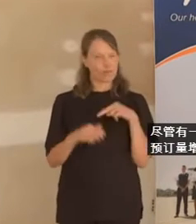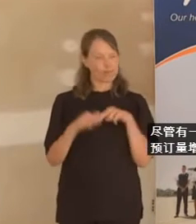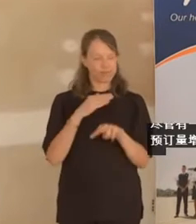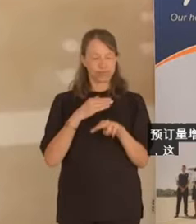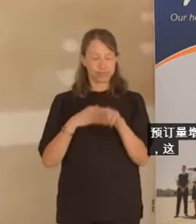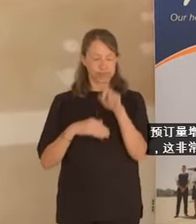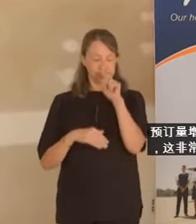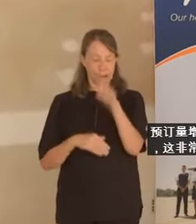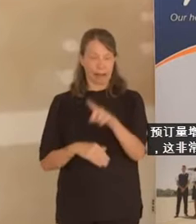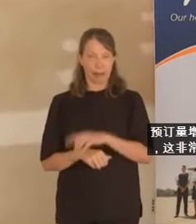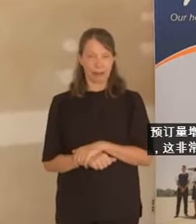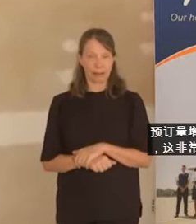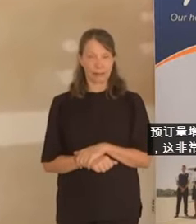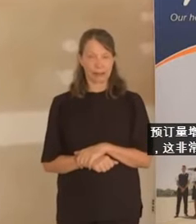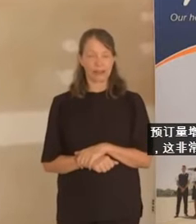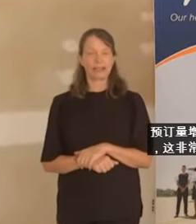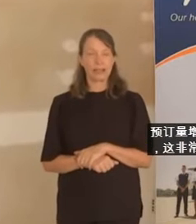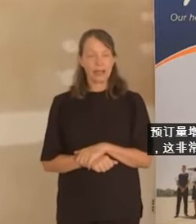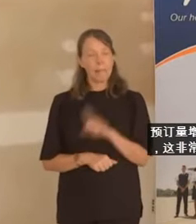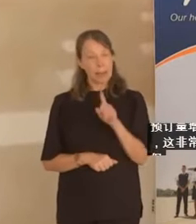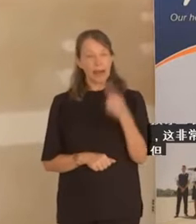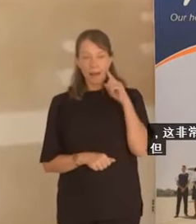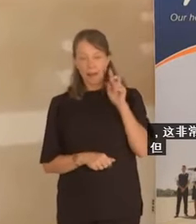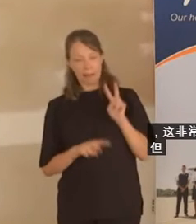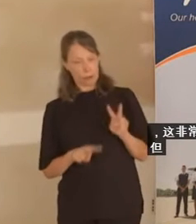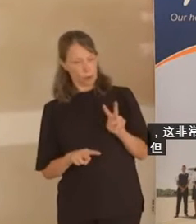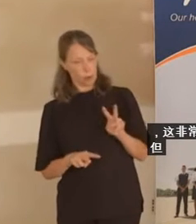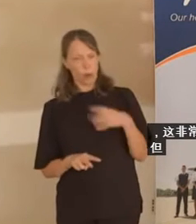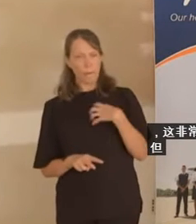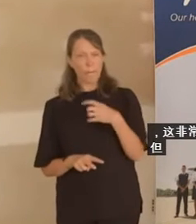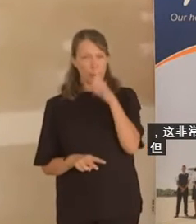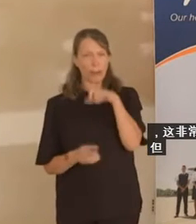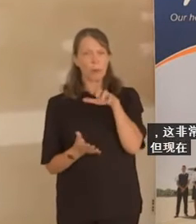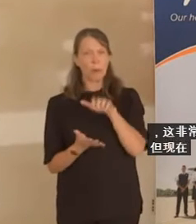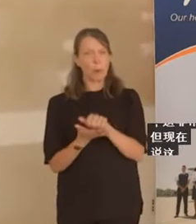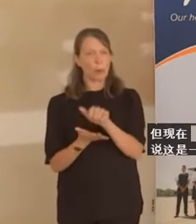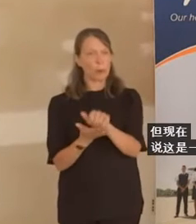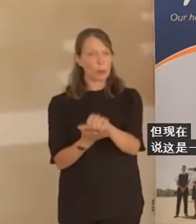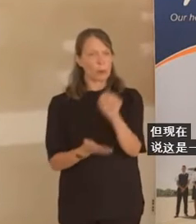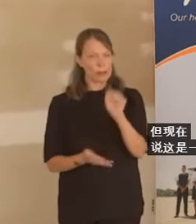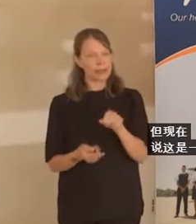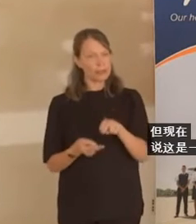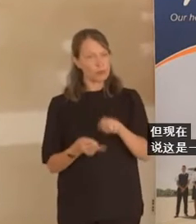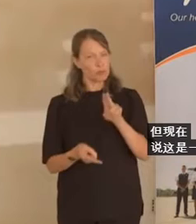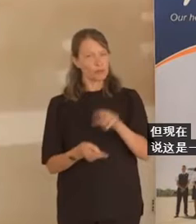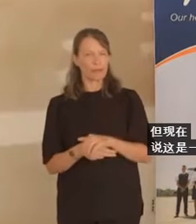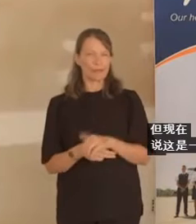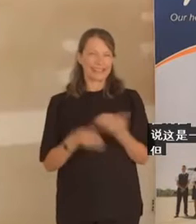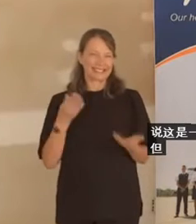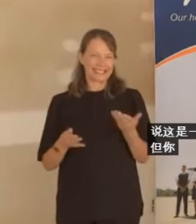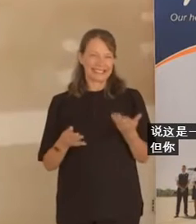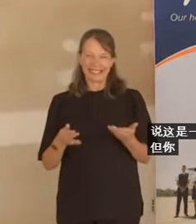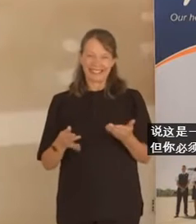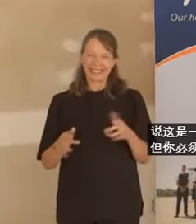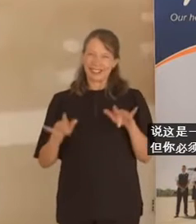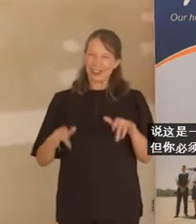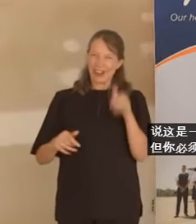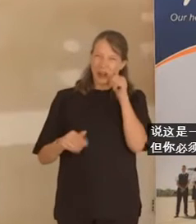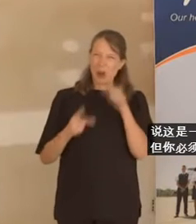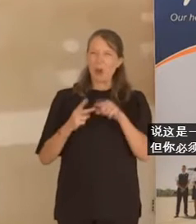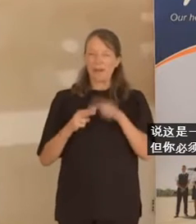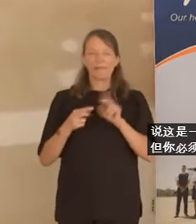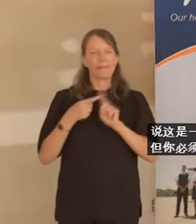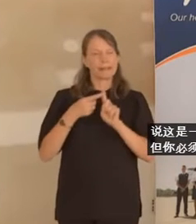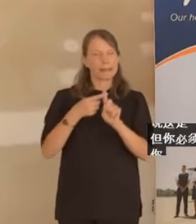bookings, and that's very encouraging, but it's still very early days to say that that's a trend. But you would have to